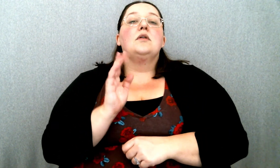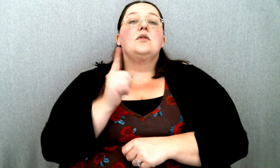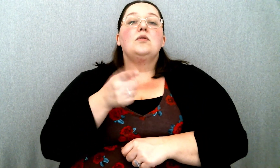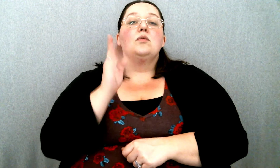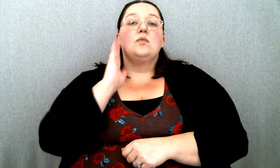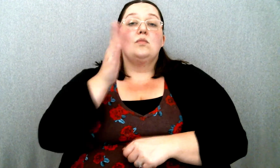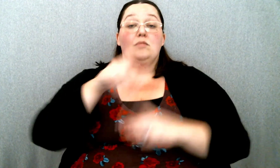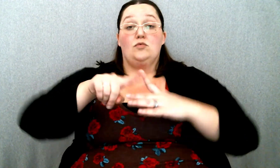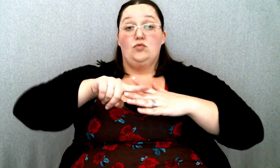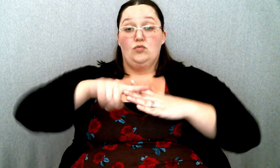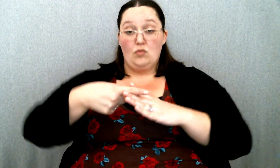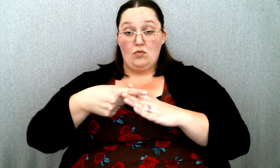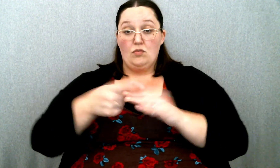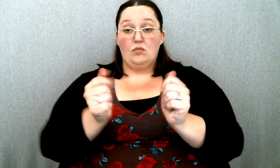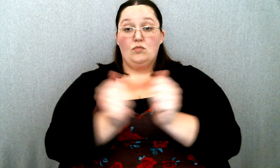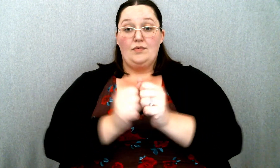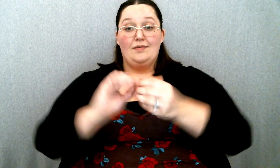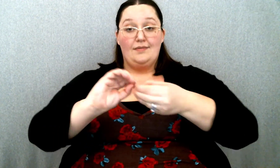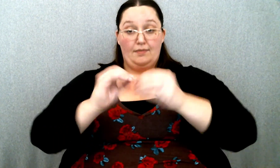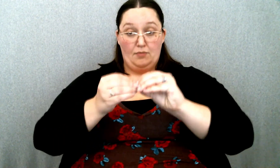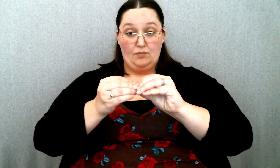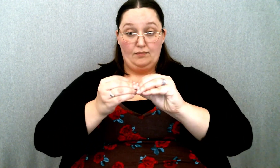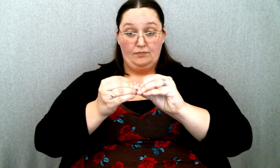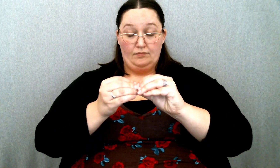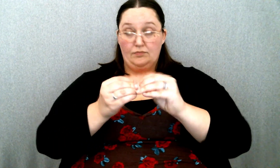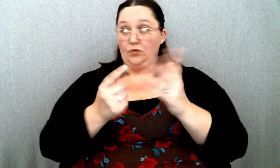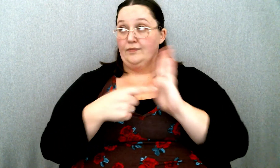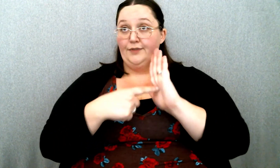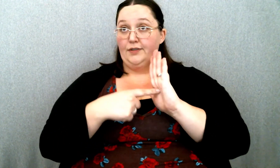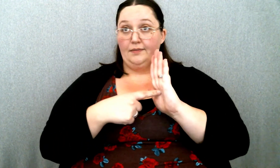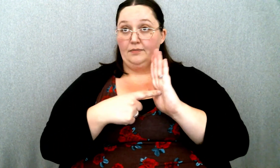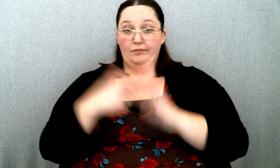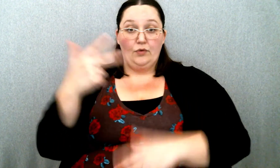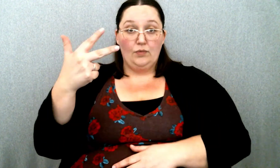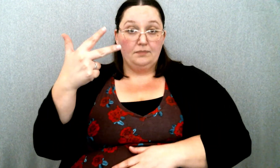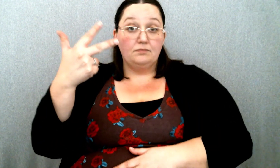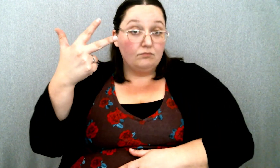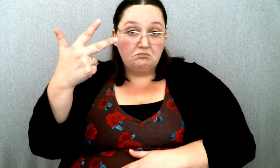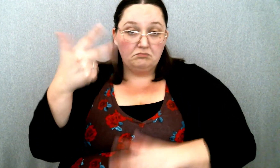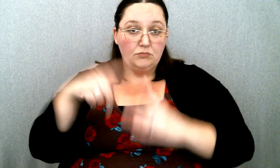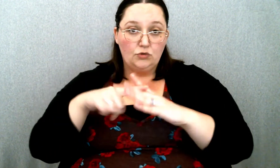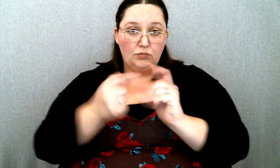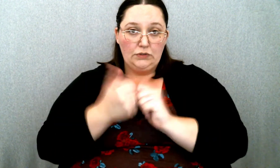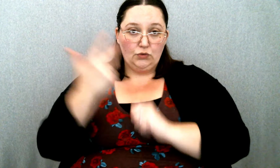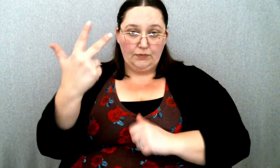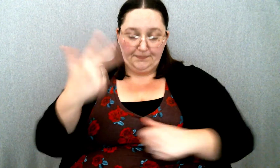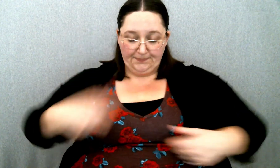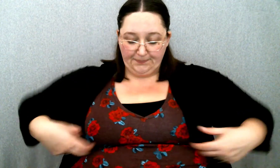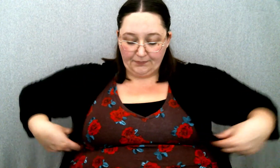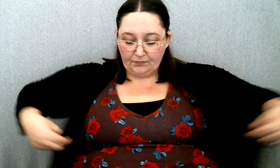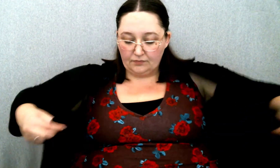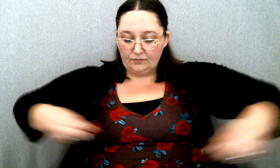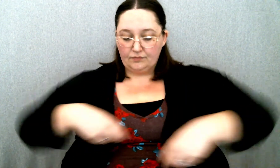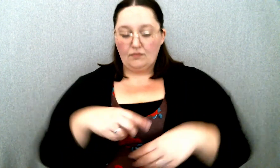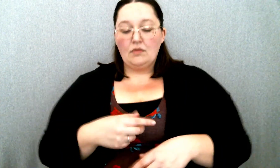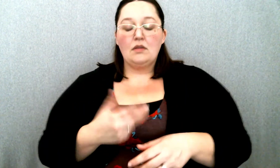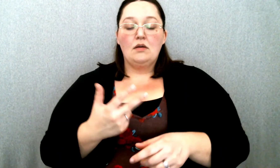different. You'll be starting with the number. So let's use 3, for example. You're going to start with that number.